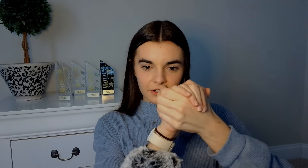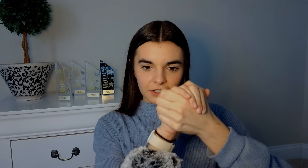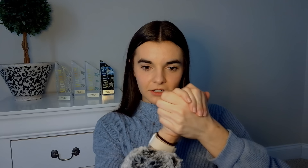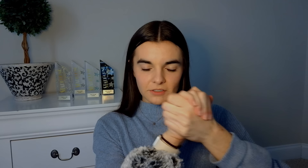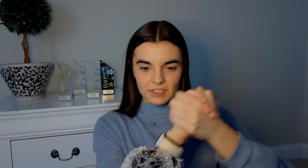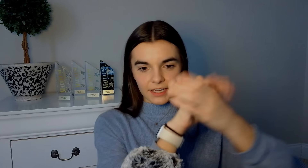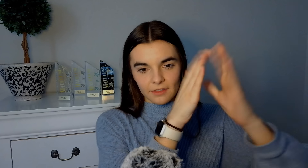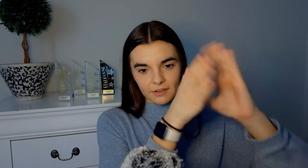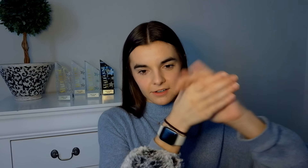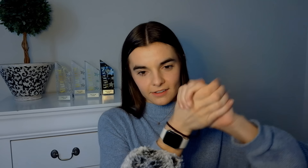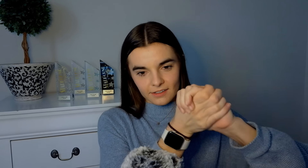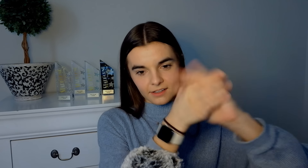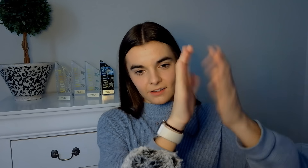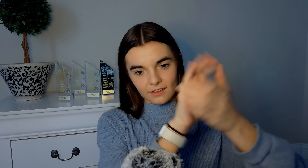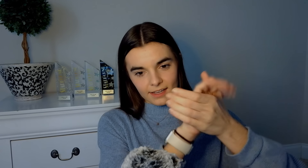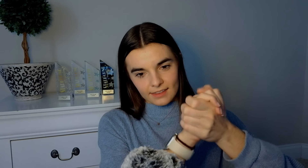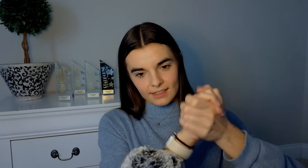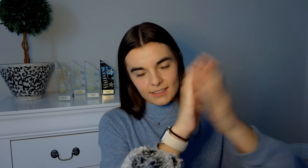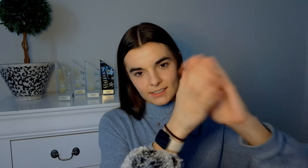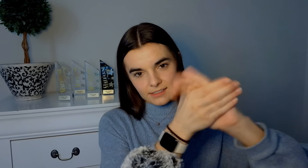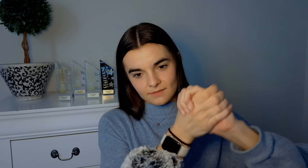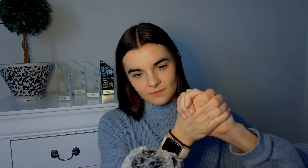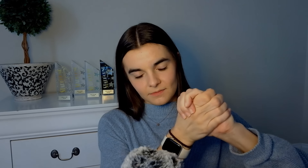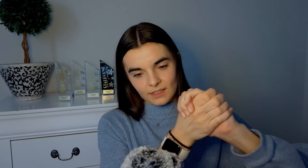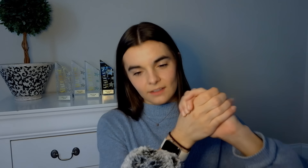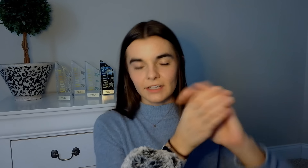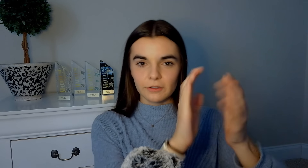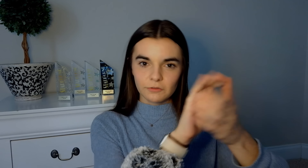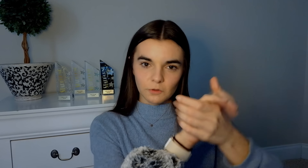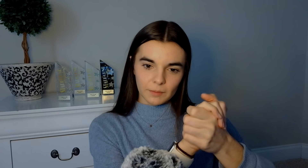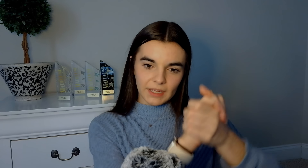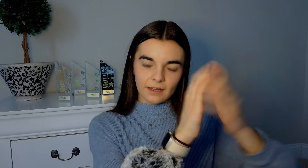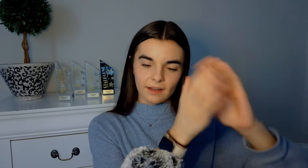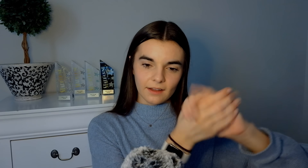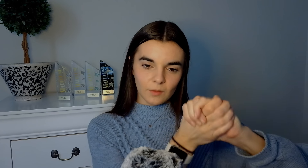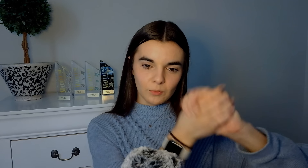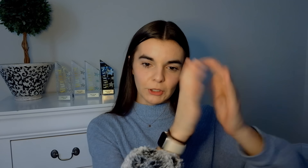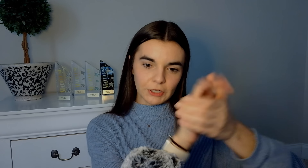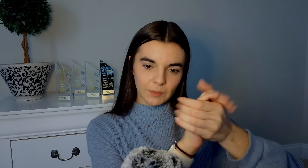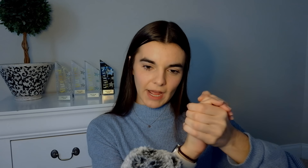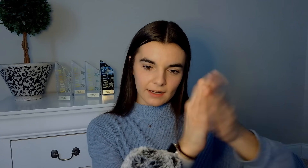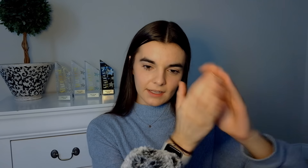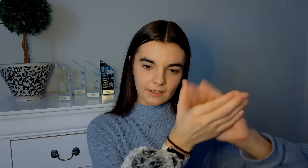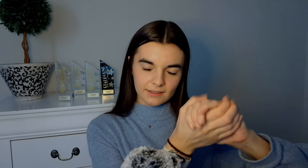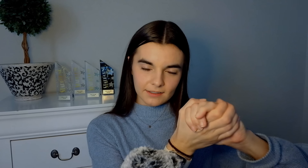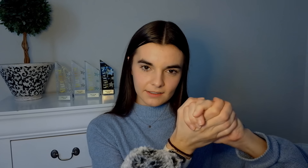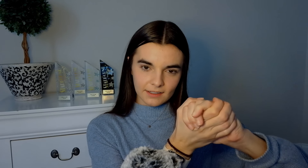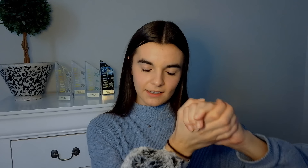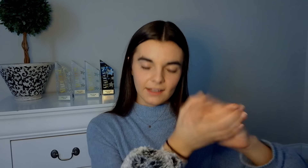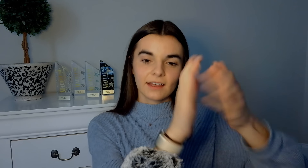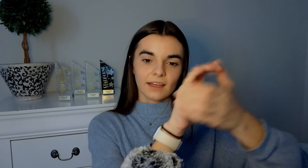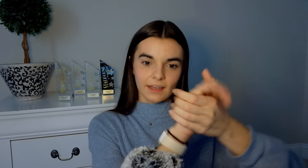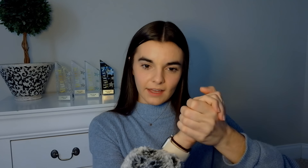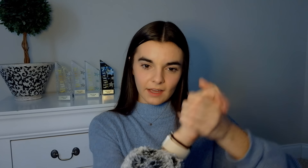go together like this, like you're forming a burger patty.